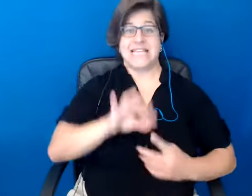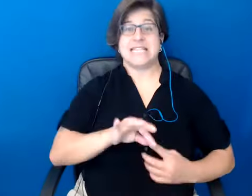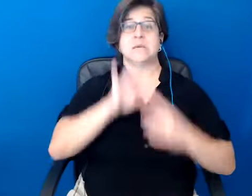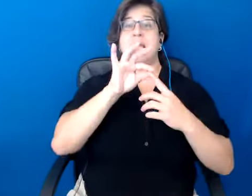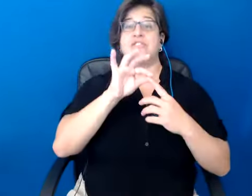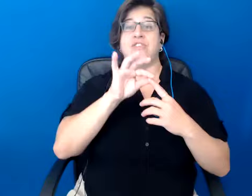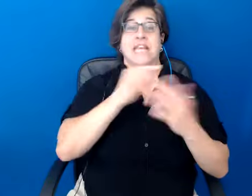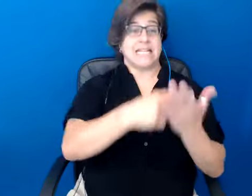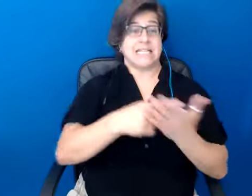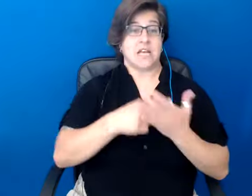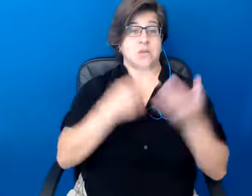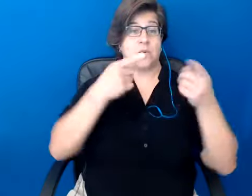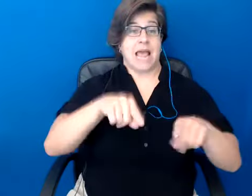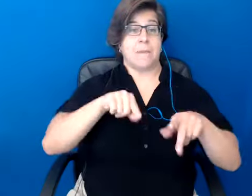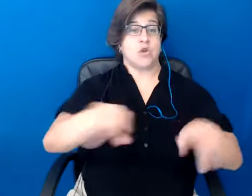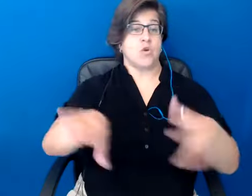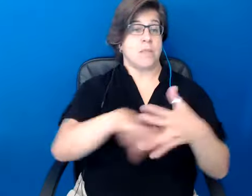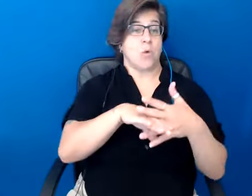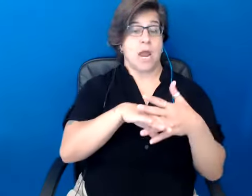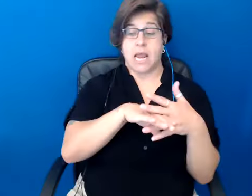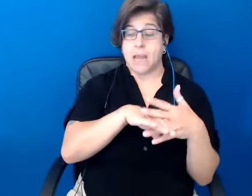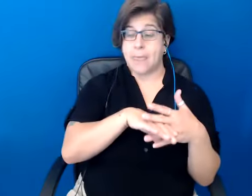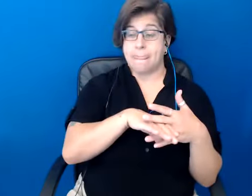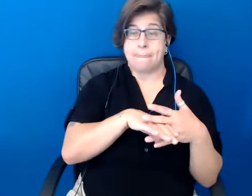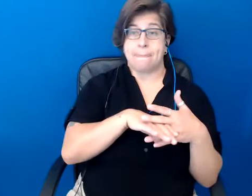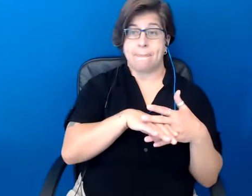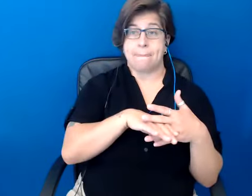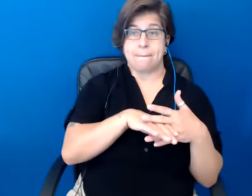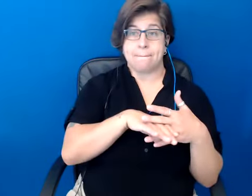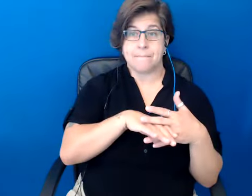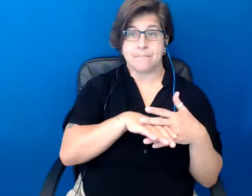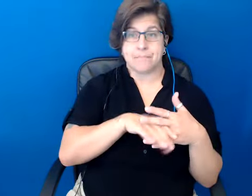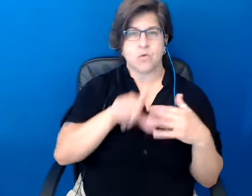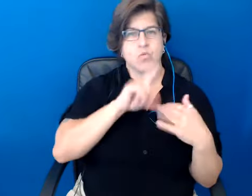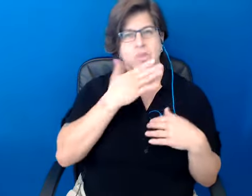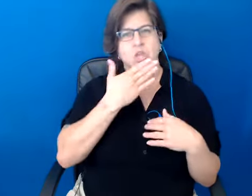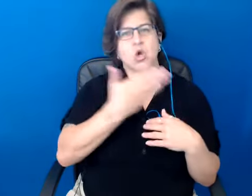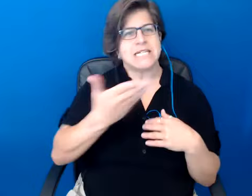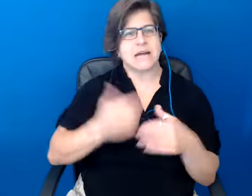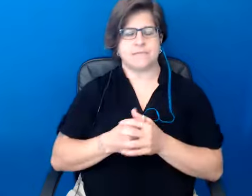great vignette to segue into this, and especially the discussion that was going on in the